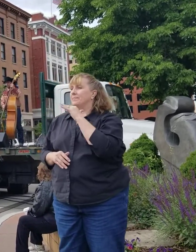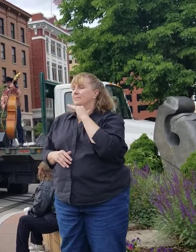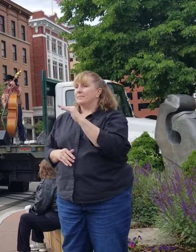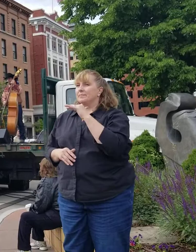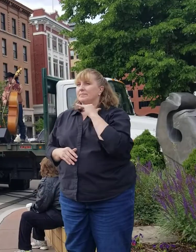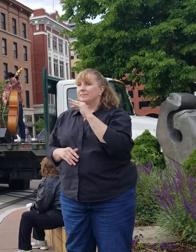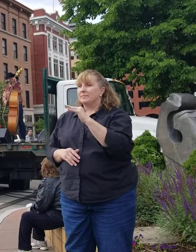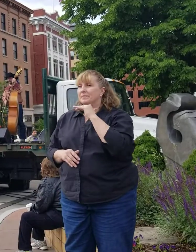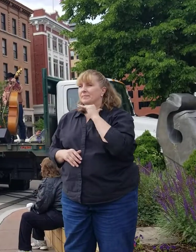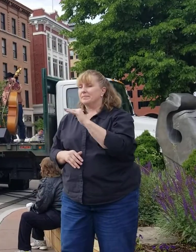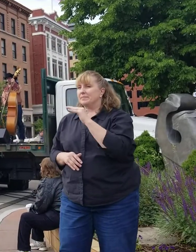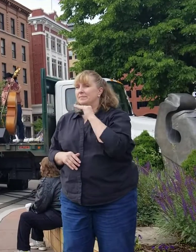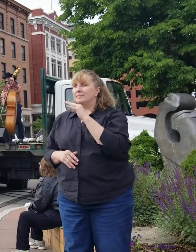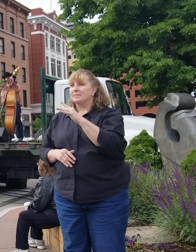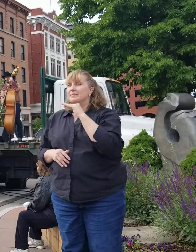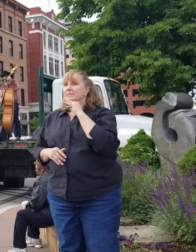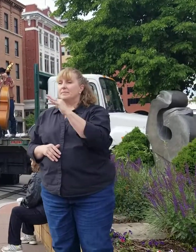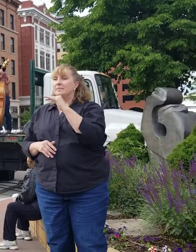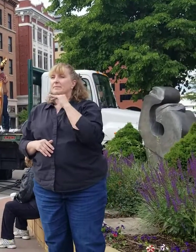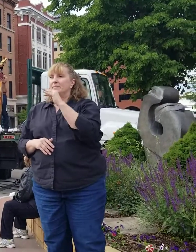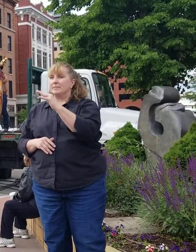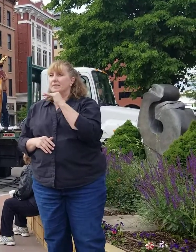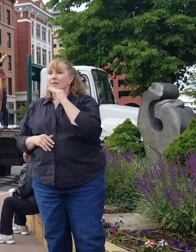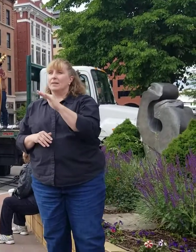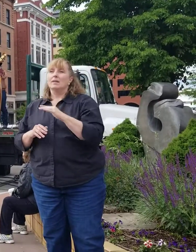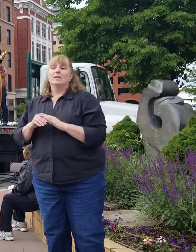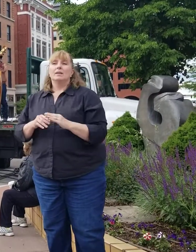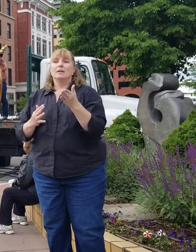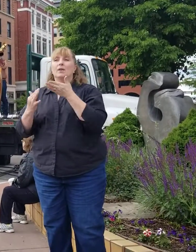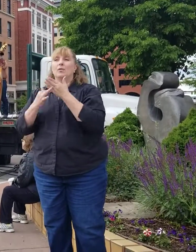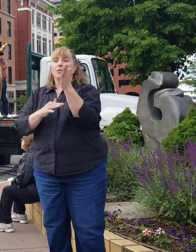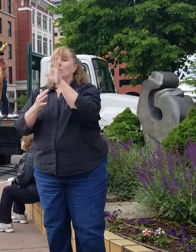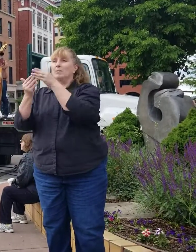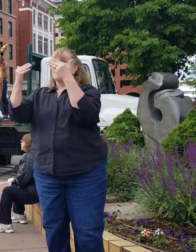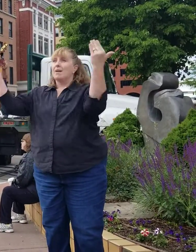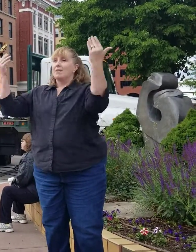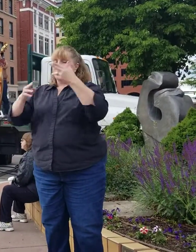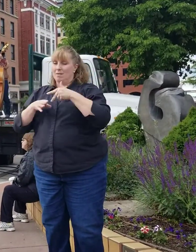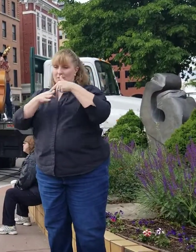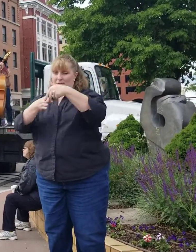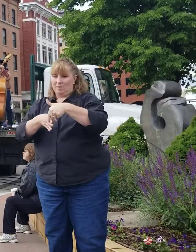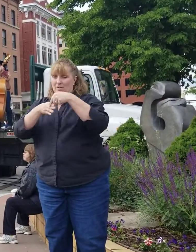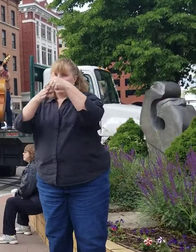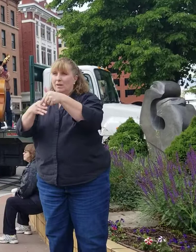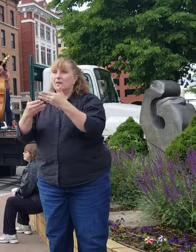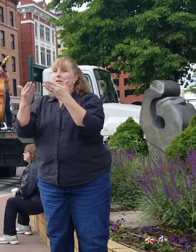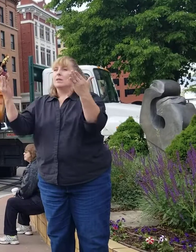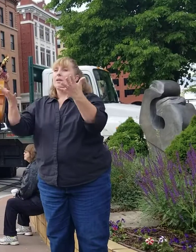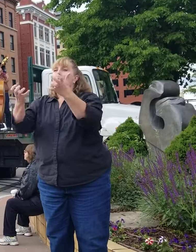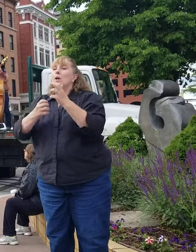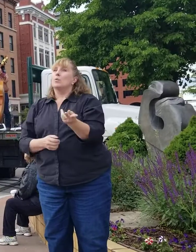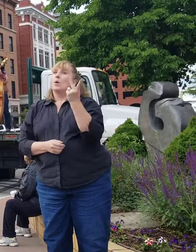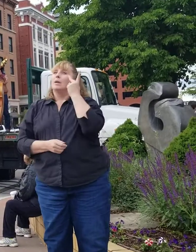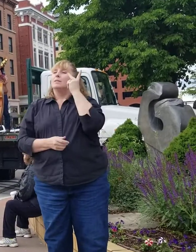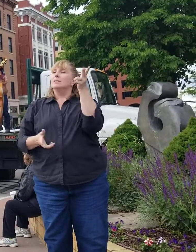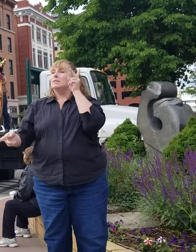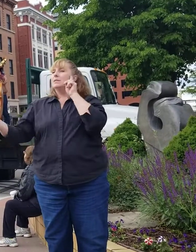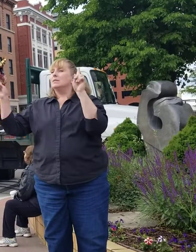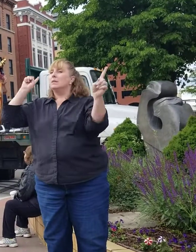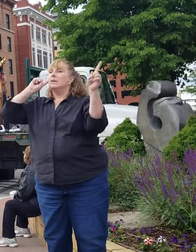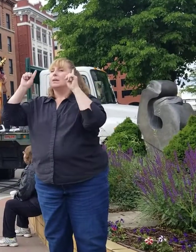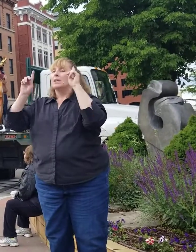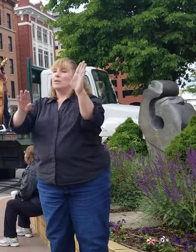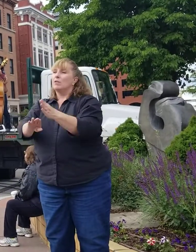an old ticket While the bird goes high and high I wanna hear the song of the